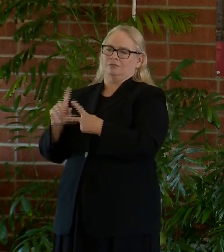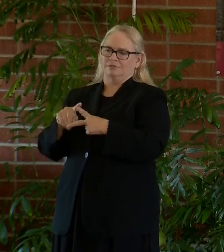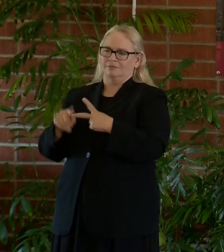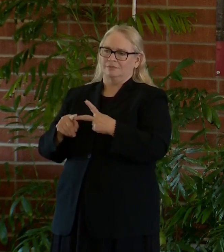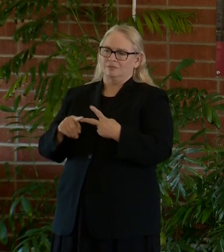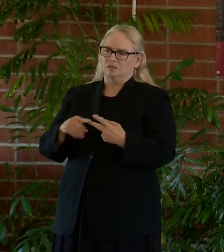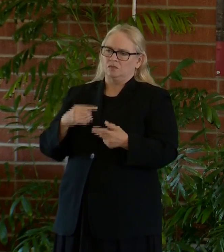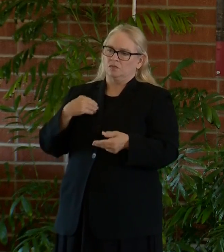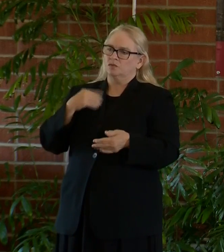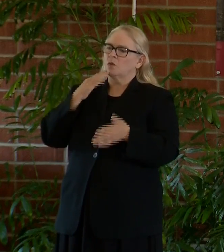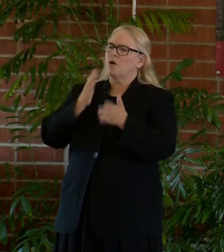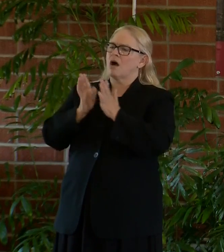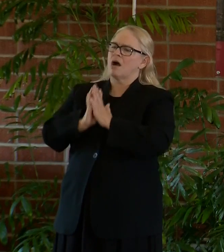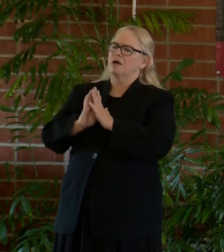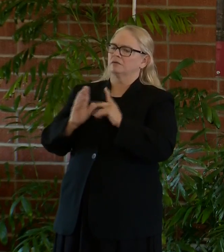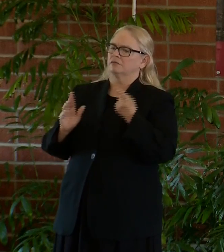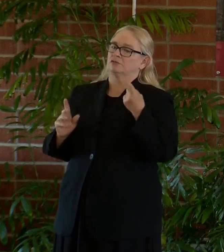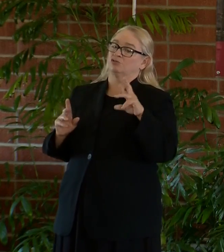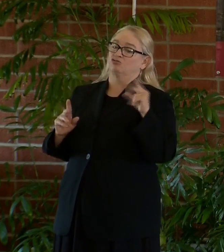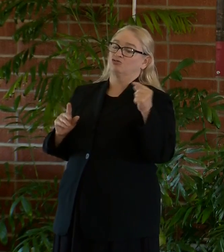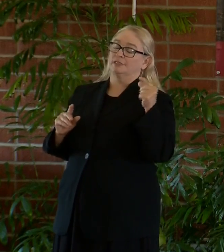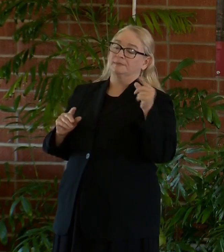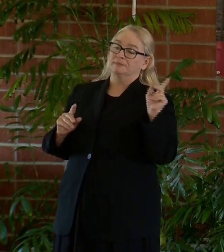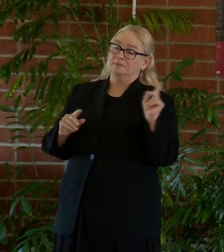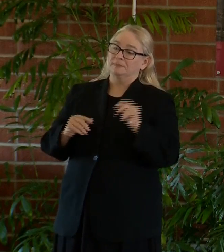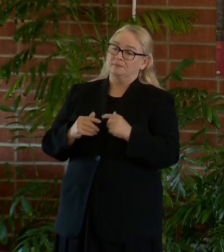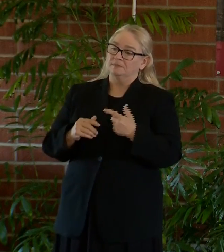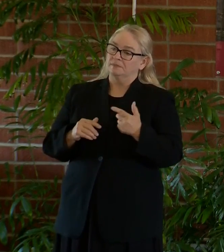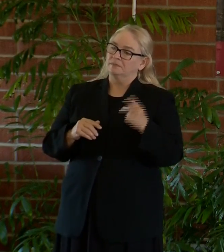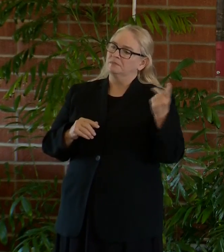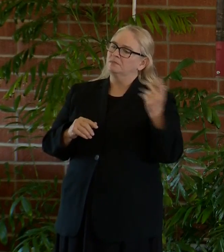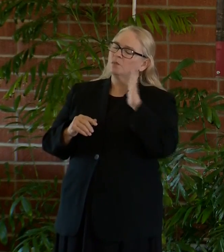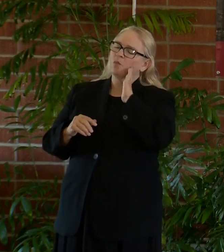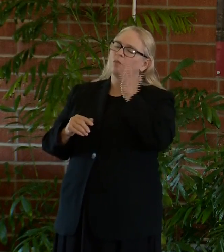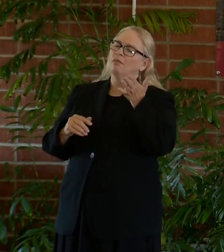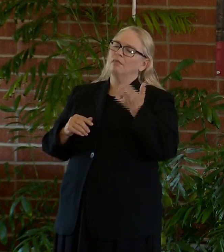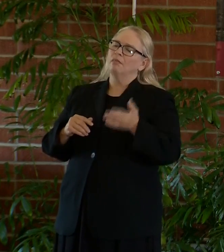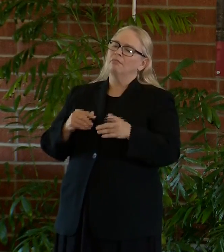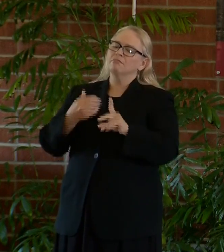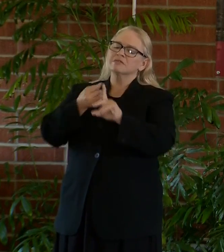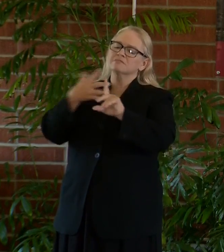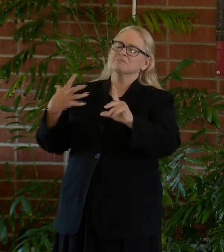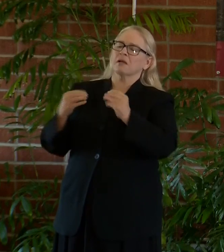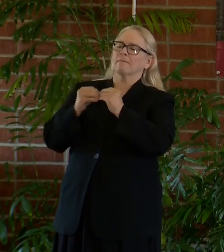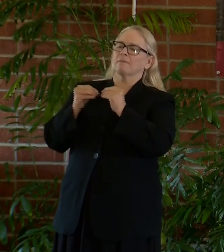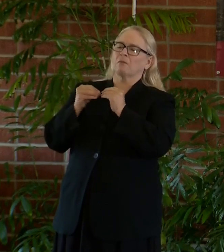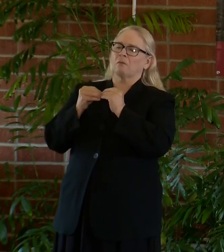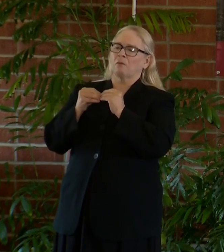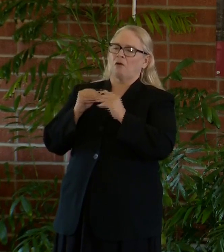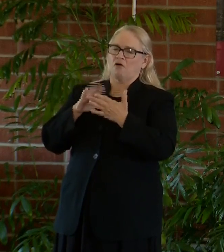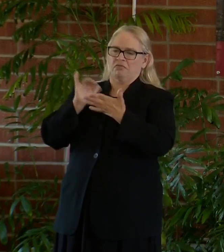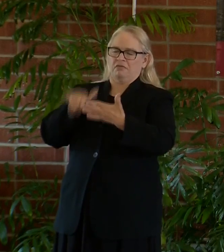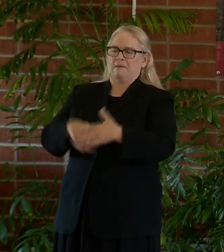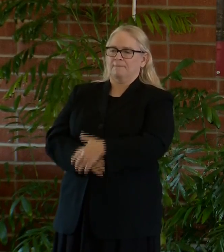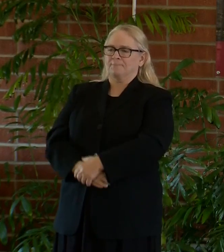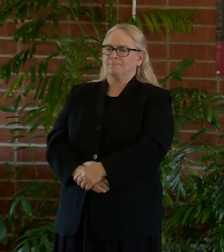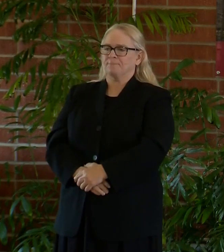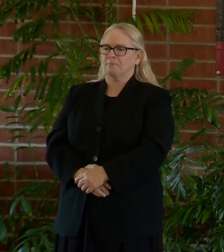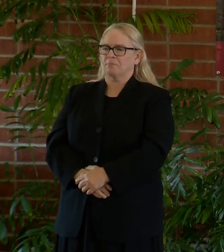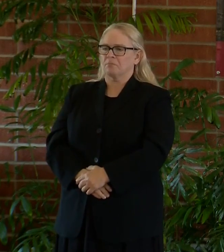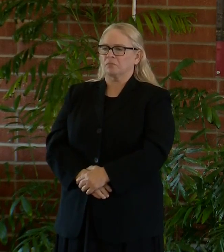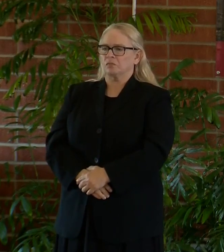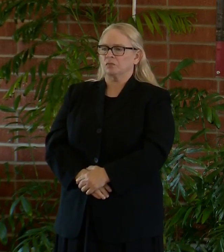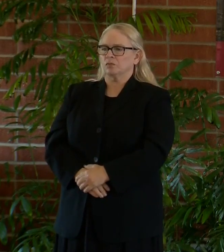the details and some more specificity related to these efforts as well. Let me, though, first